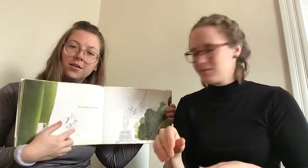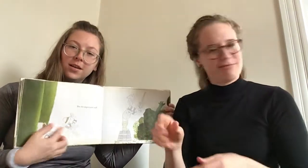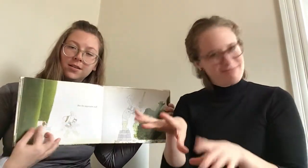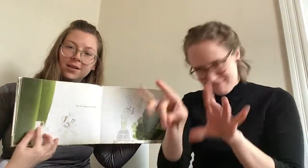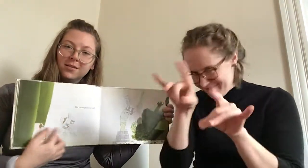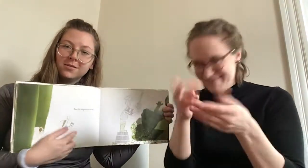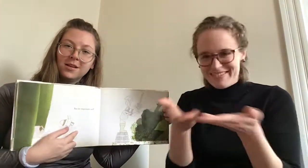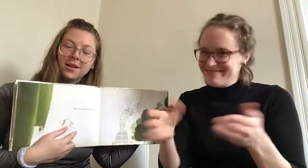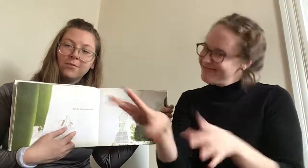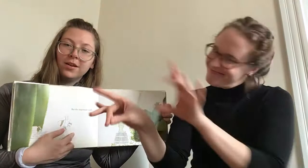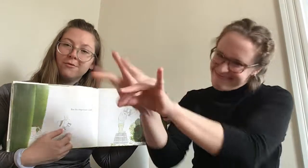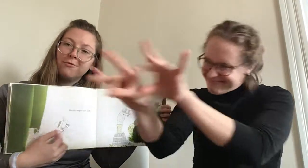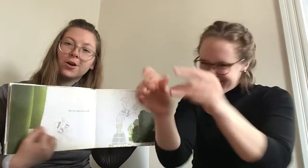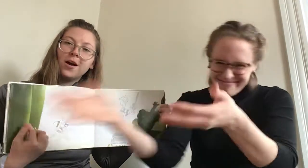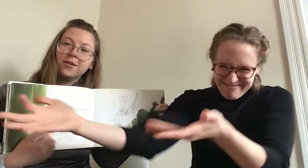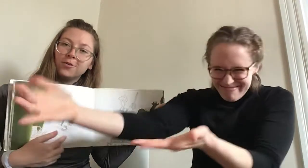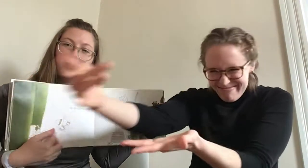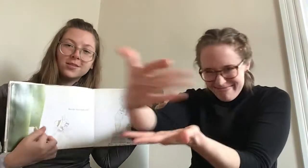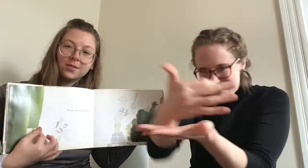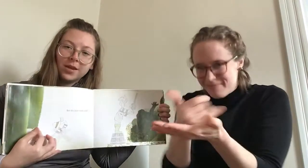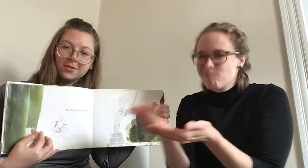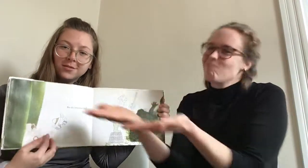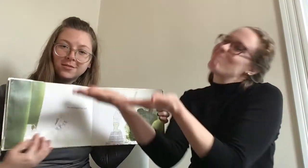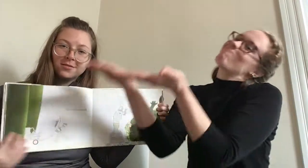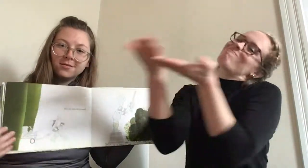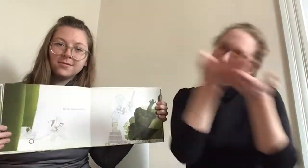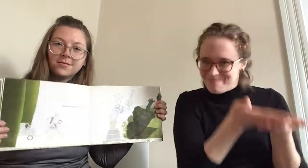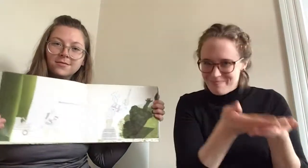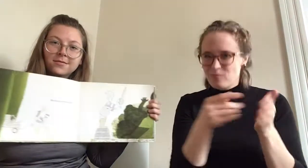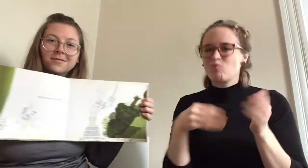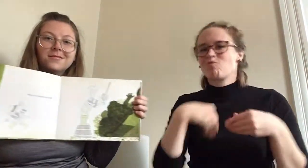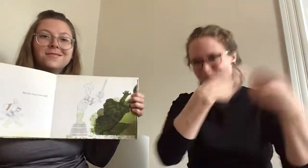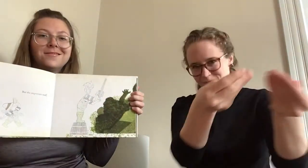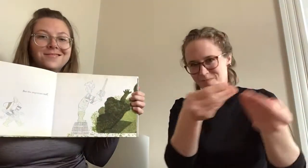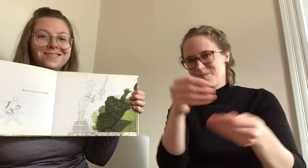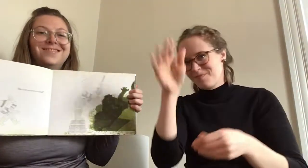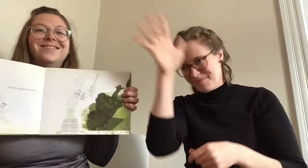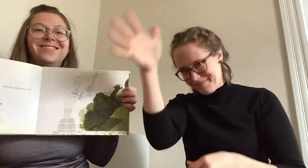the gardening things that have been forgotten across the pages.